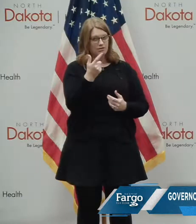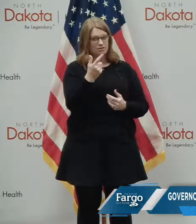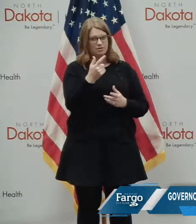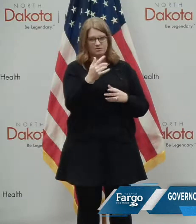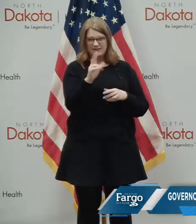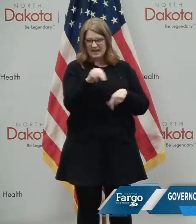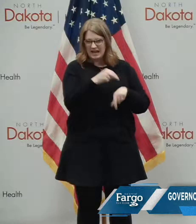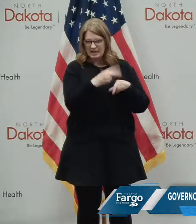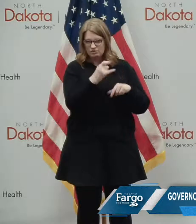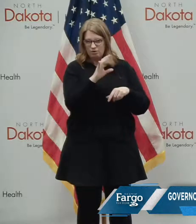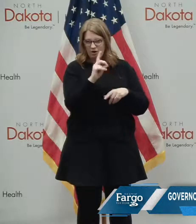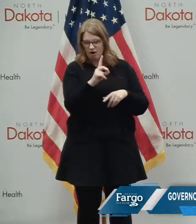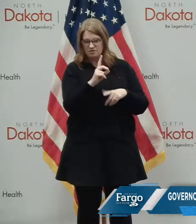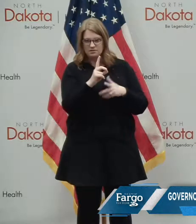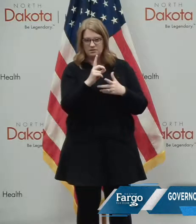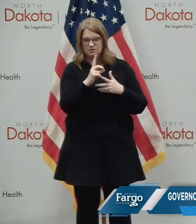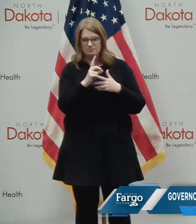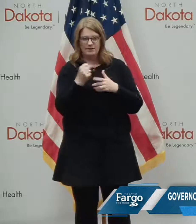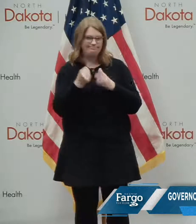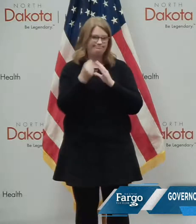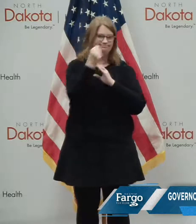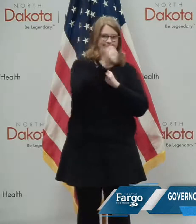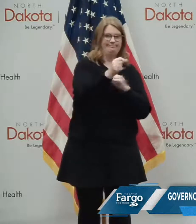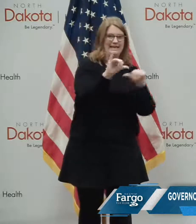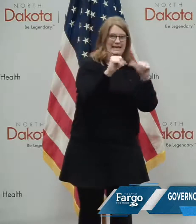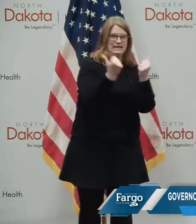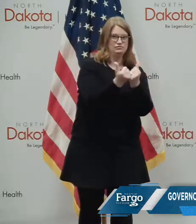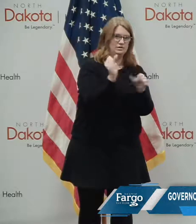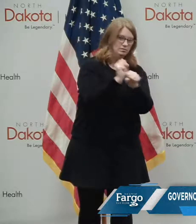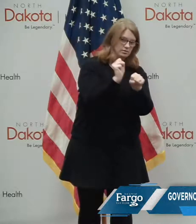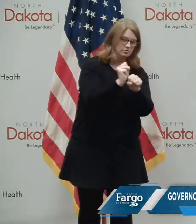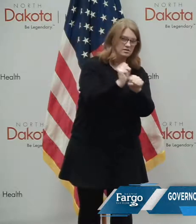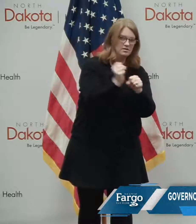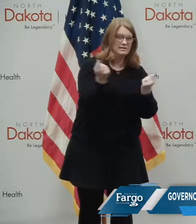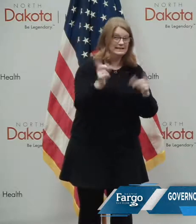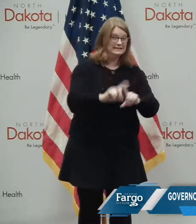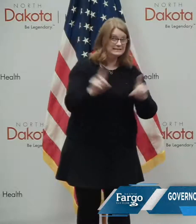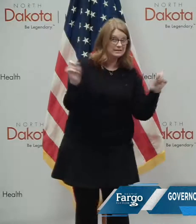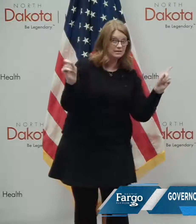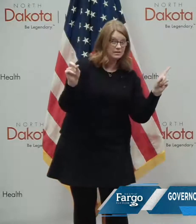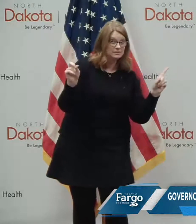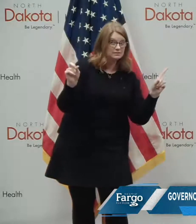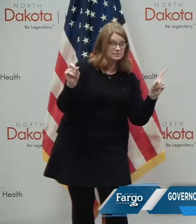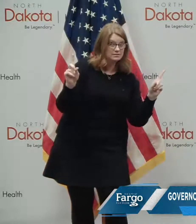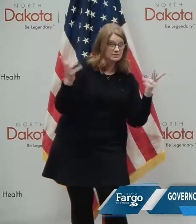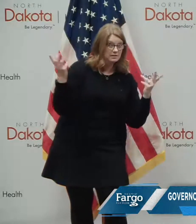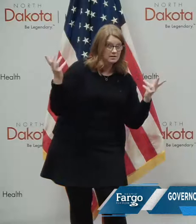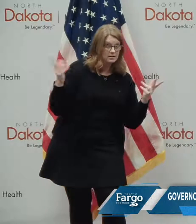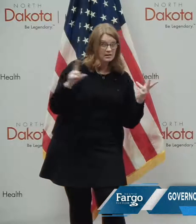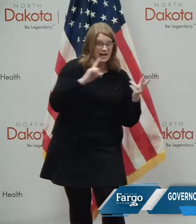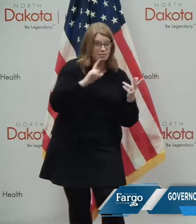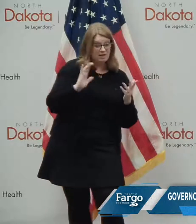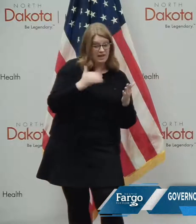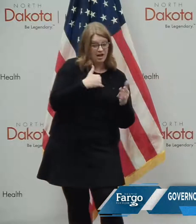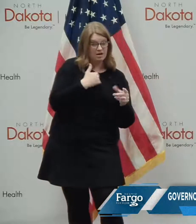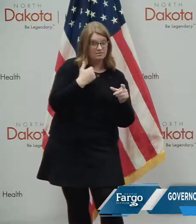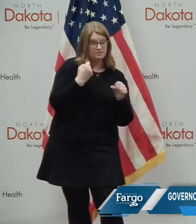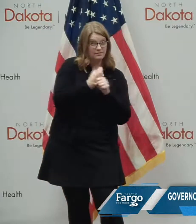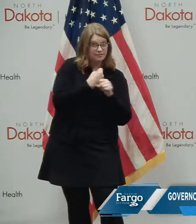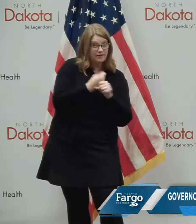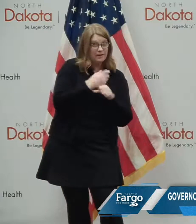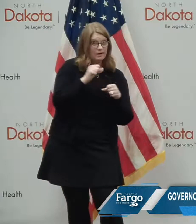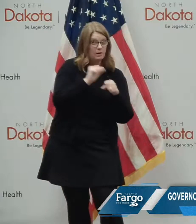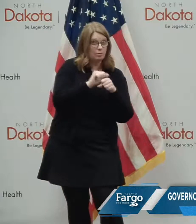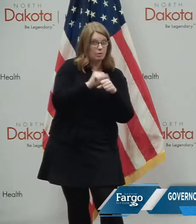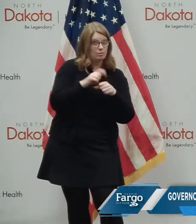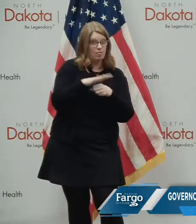in that agency, again, it is a completely different operation. It is the tip of the spear in terms of our fight statewide working with local